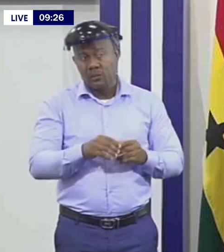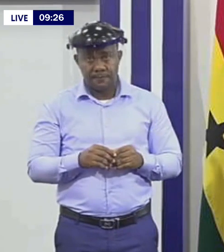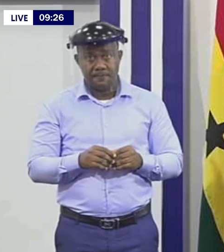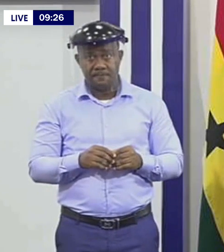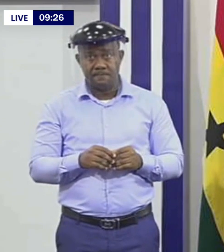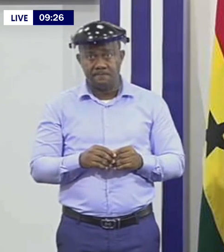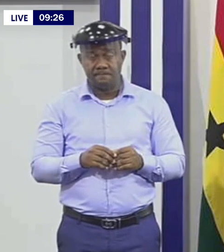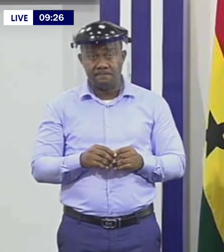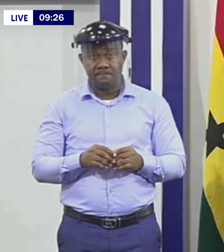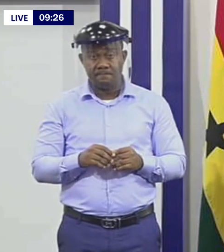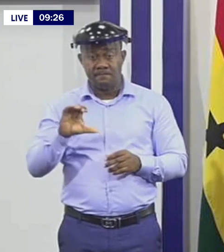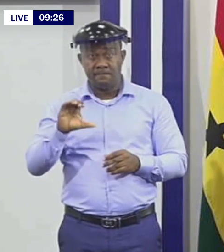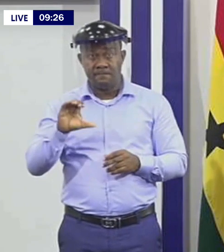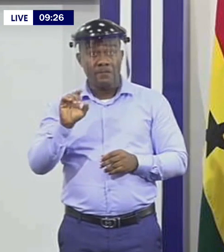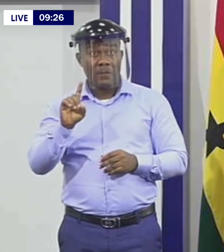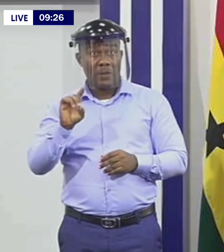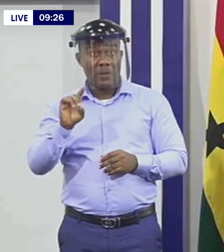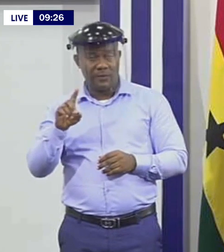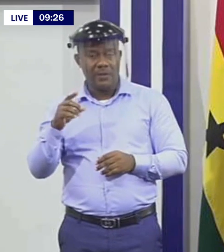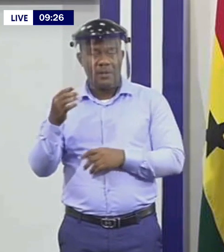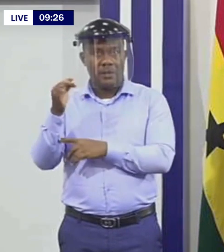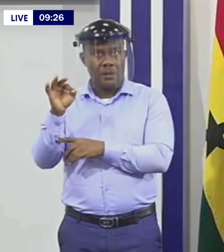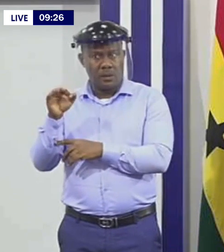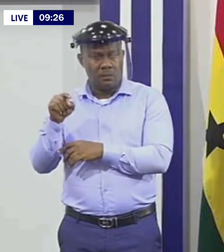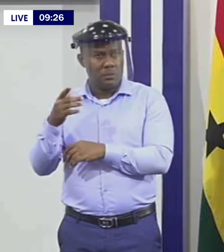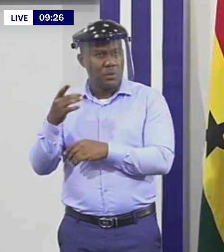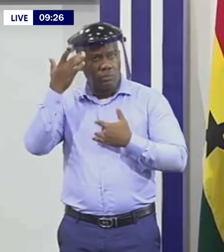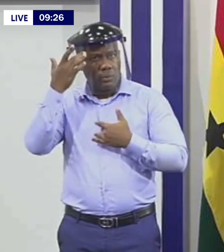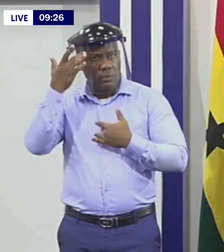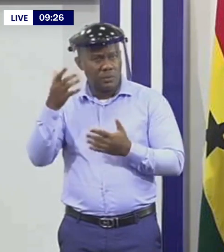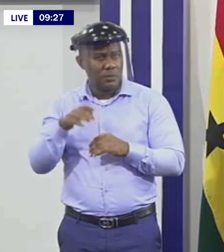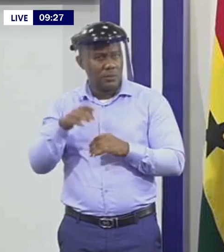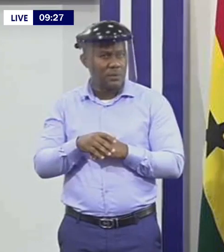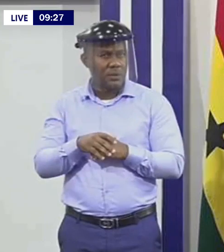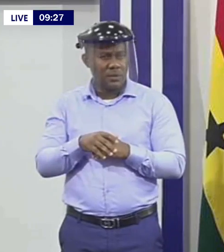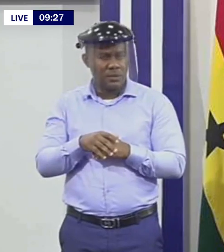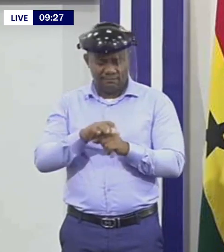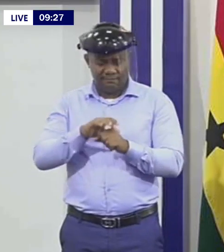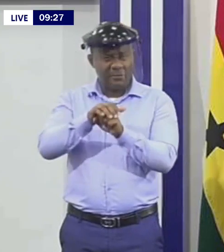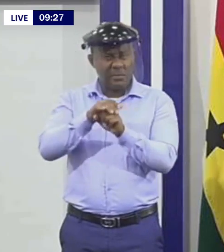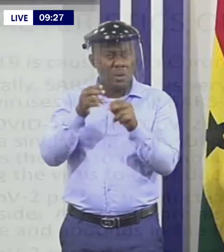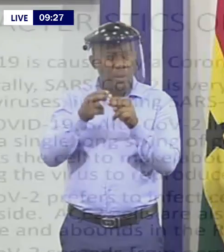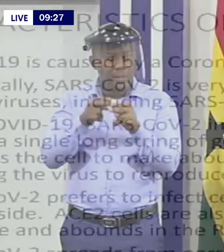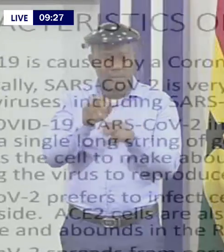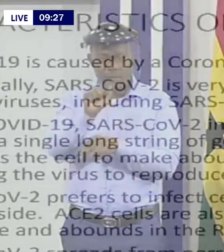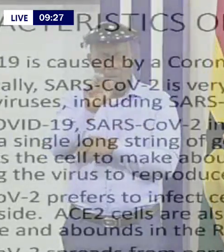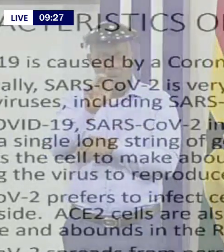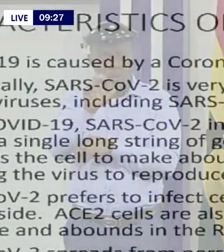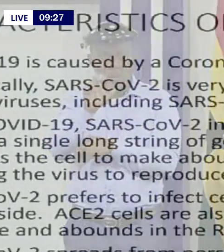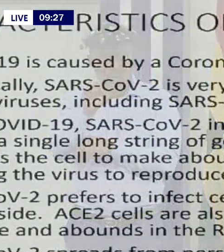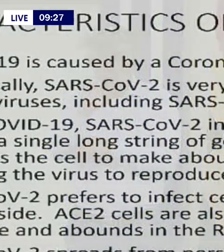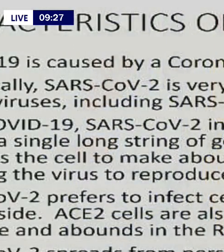COVID-19 disease is a coronavirus, and the name of this germ is SARS-2. Often